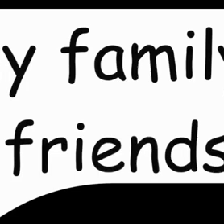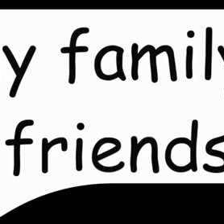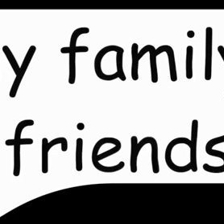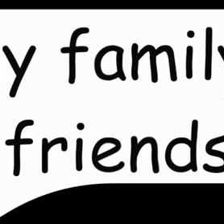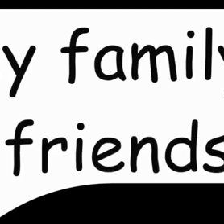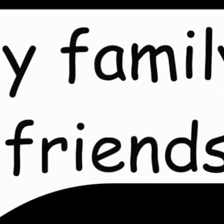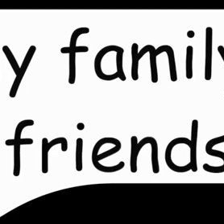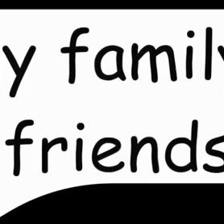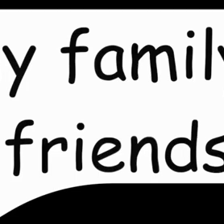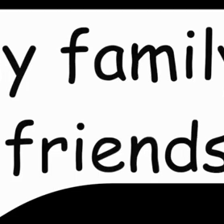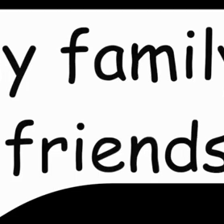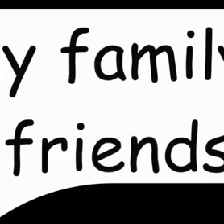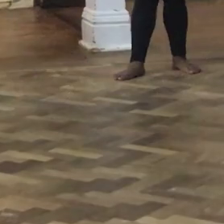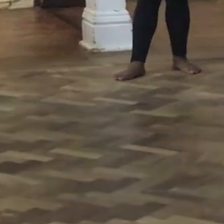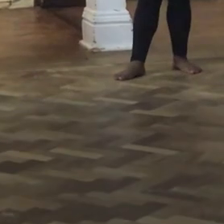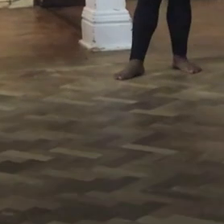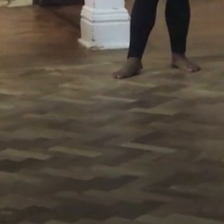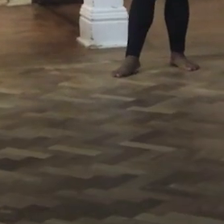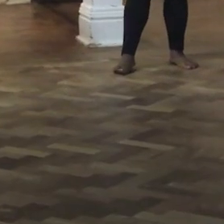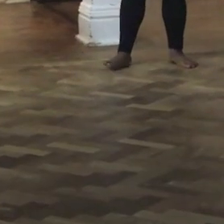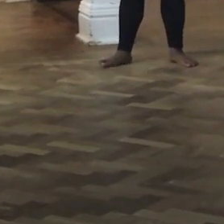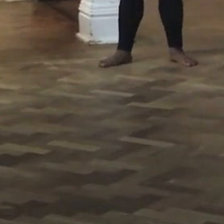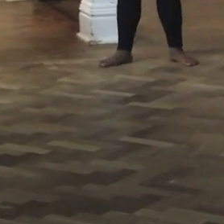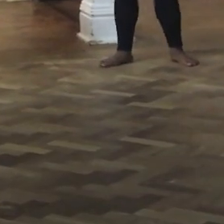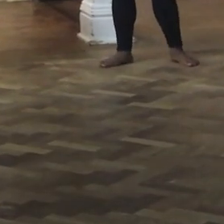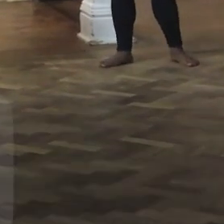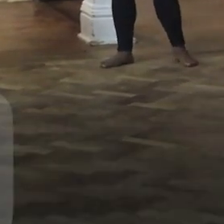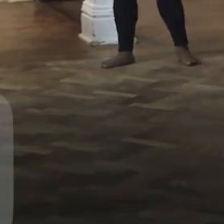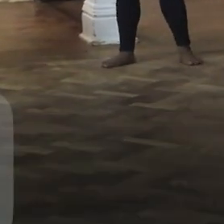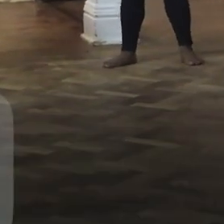By my family and friends.